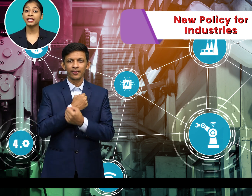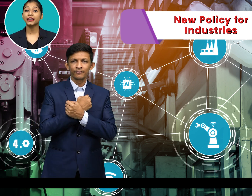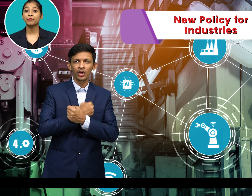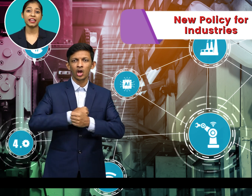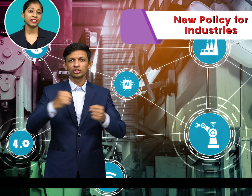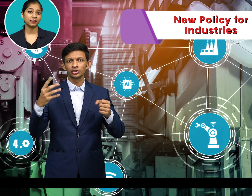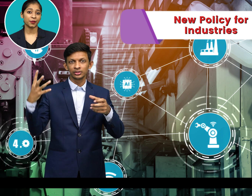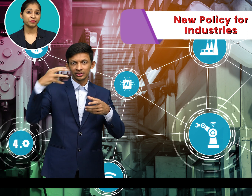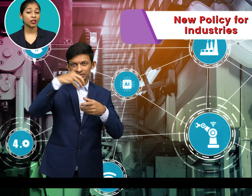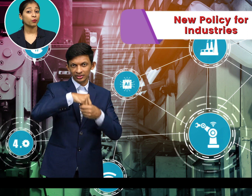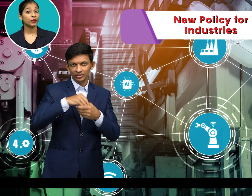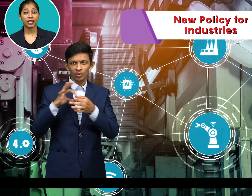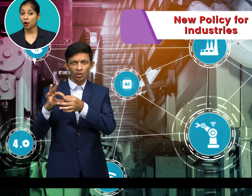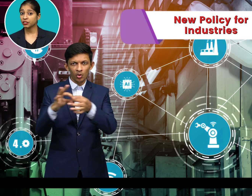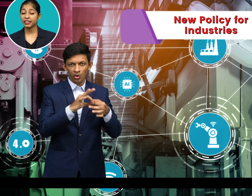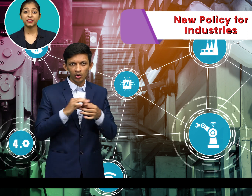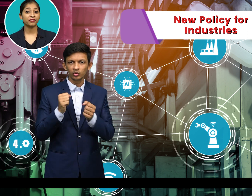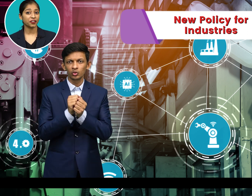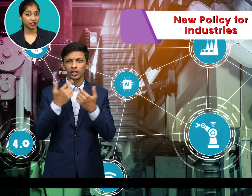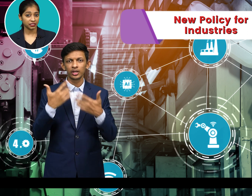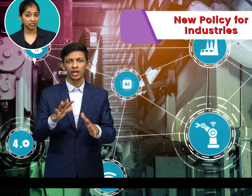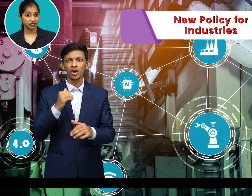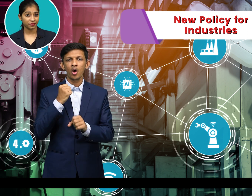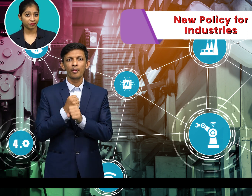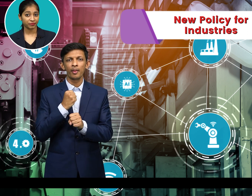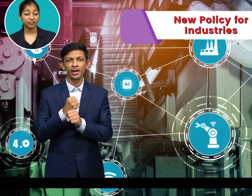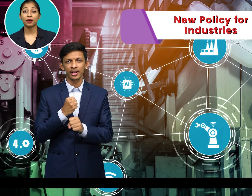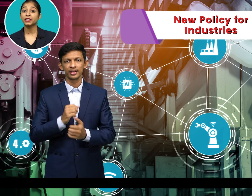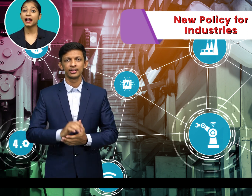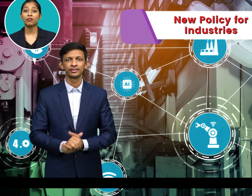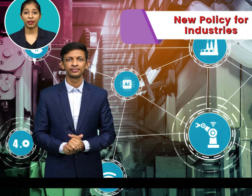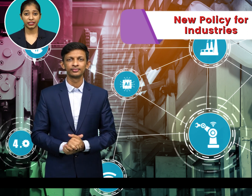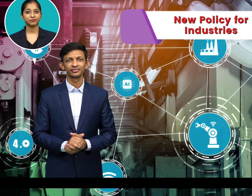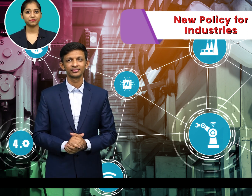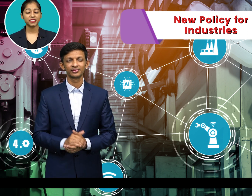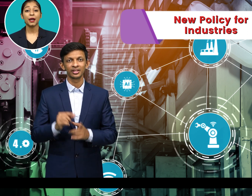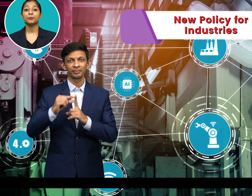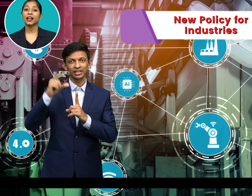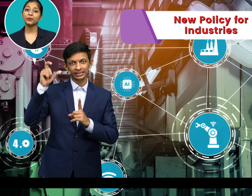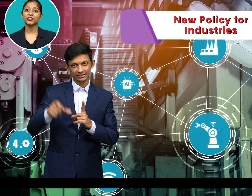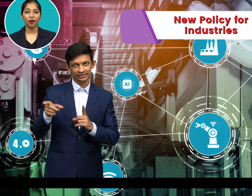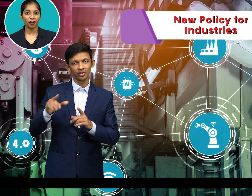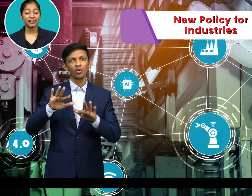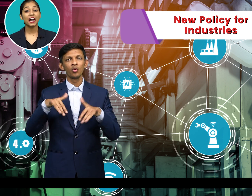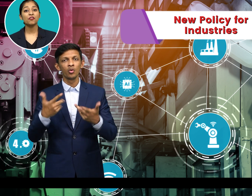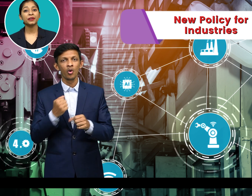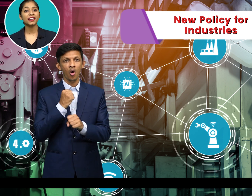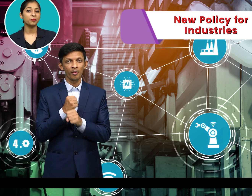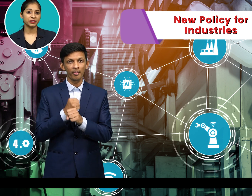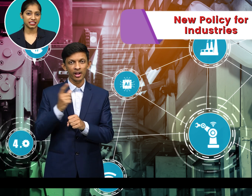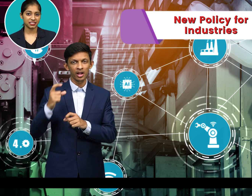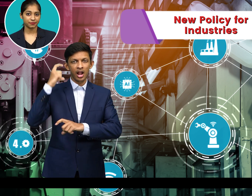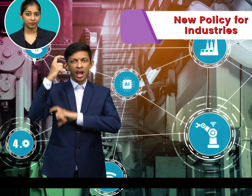decisions independently without interference from the government. Private or